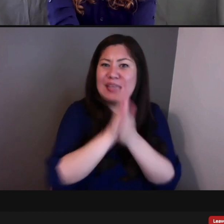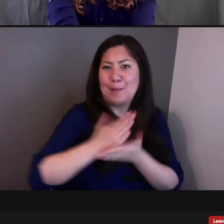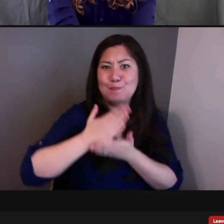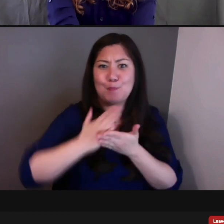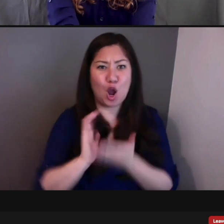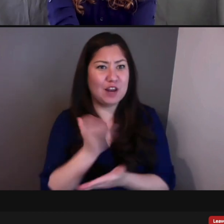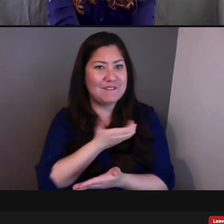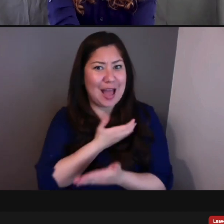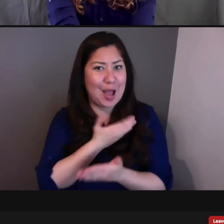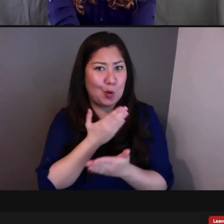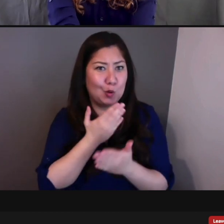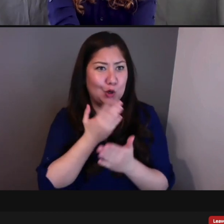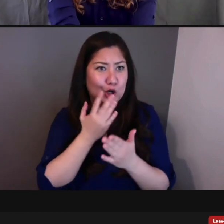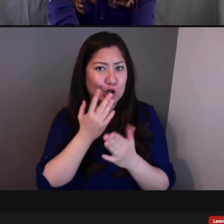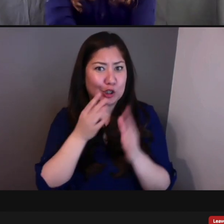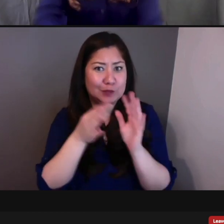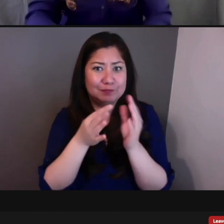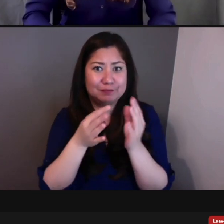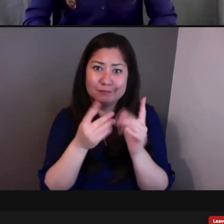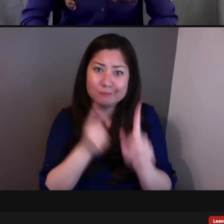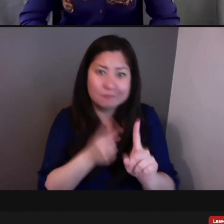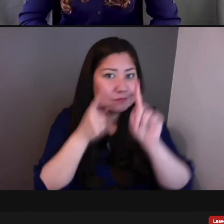are interested in learning.